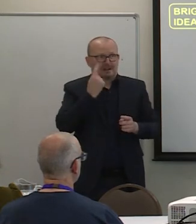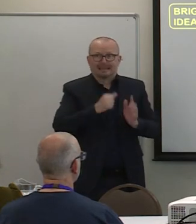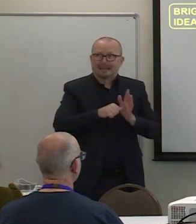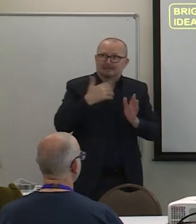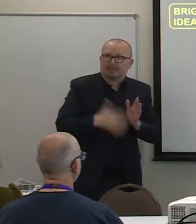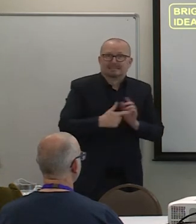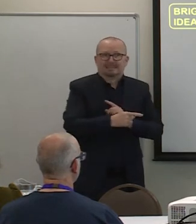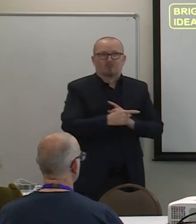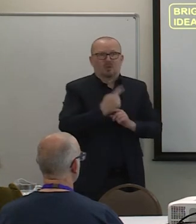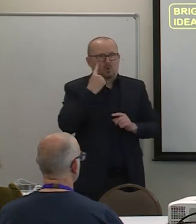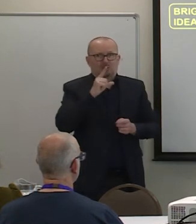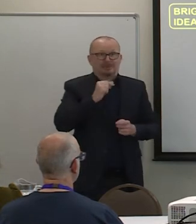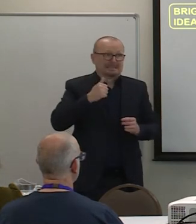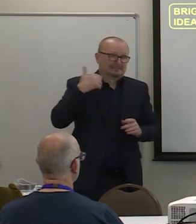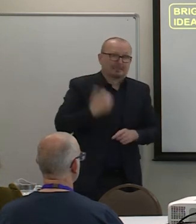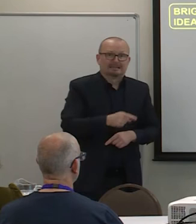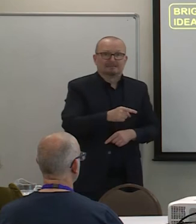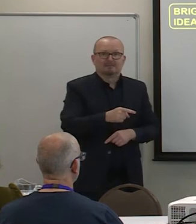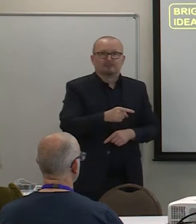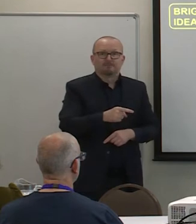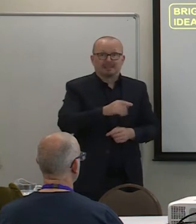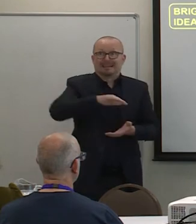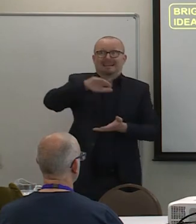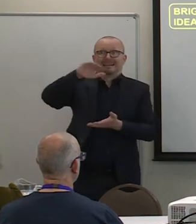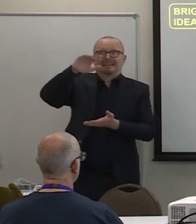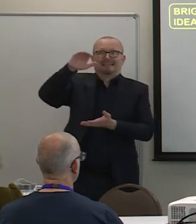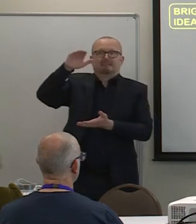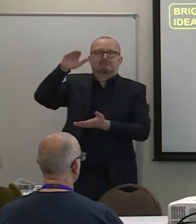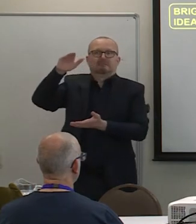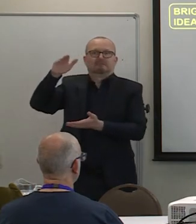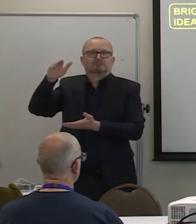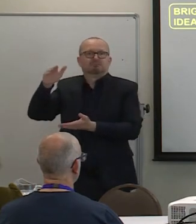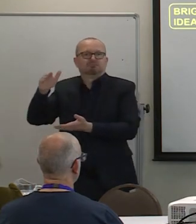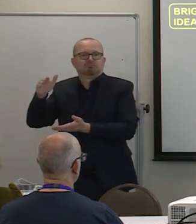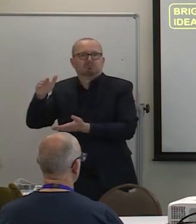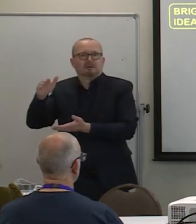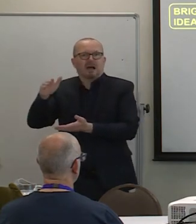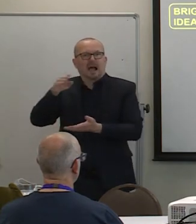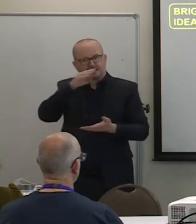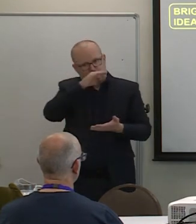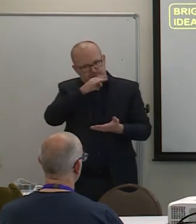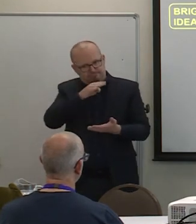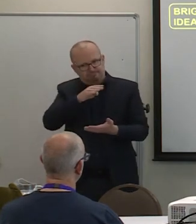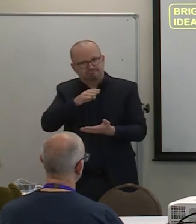do. And inevitably, there's a decline and a head downhill until you hit that death scene.